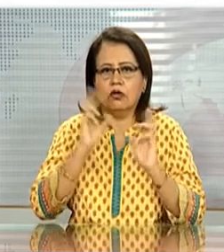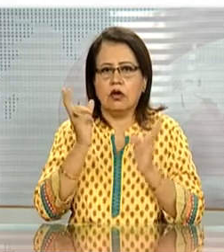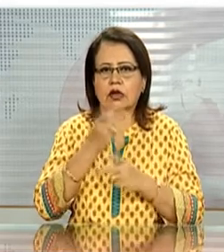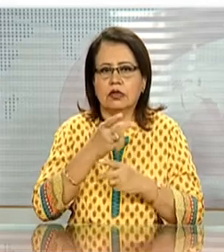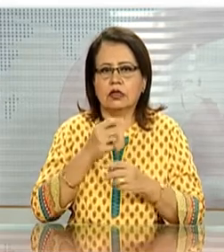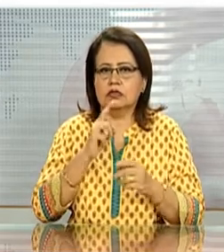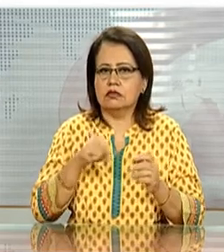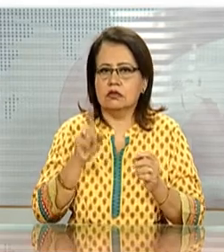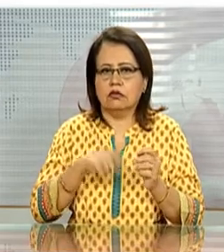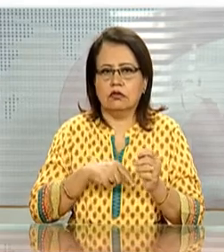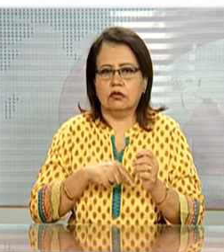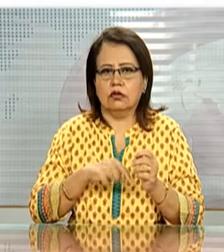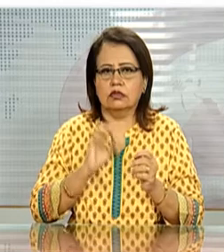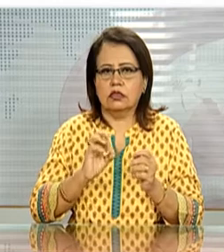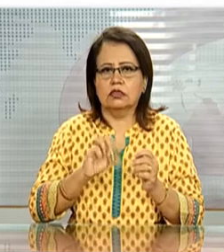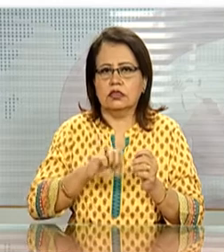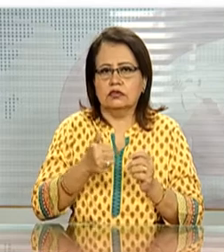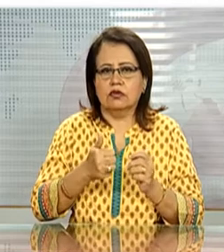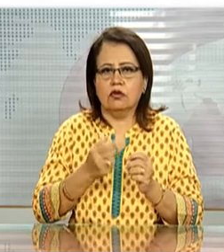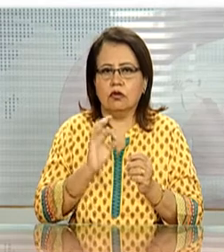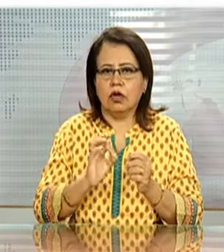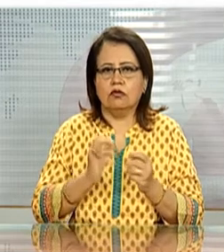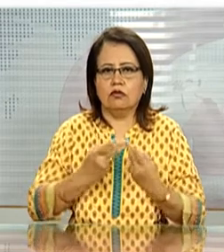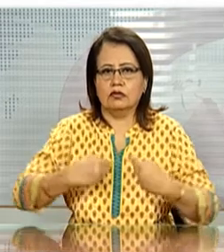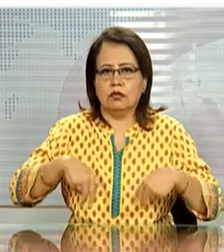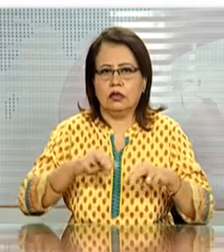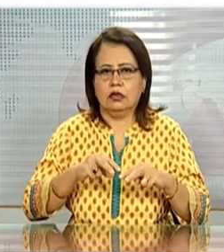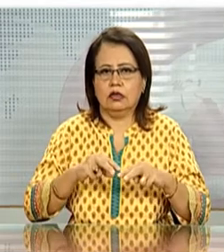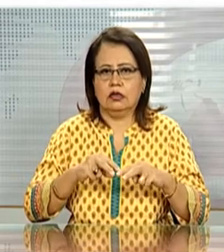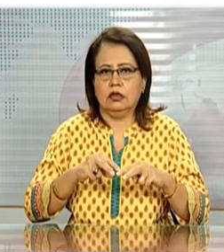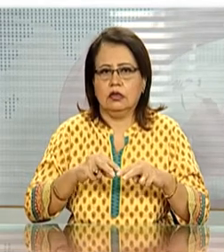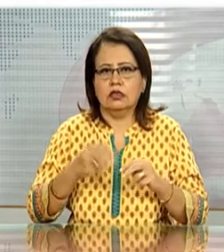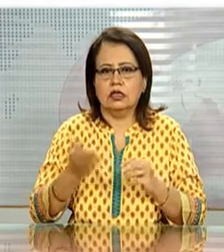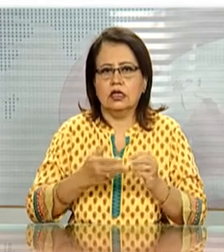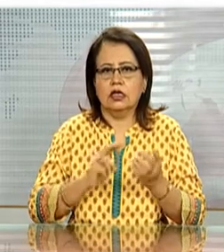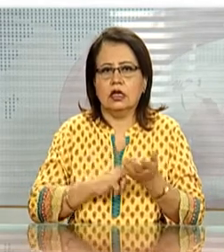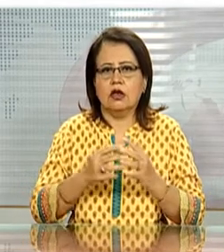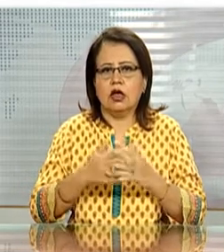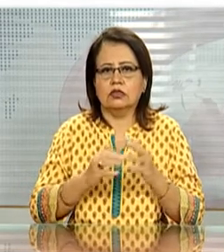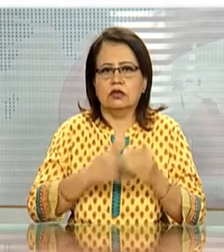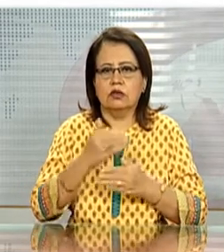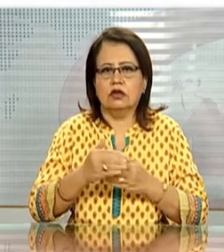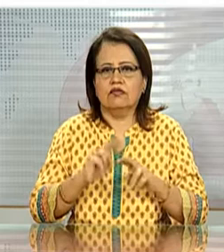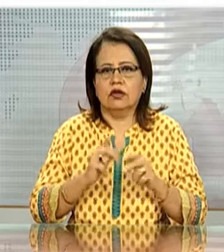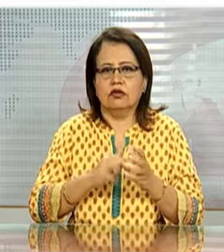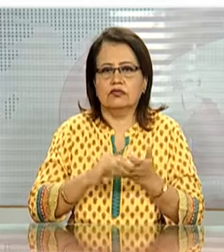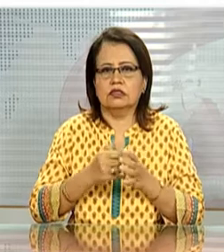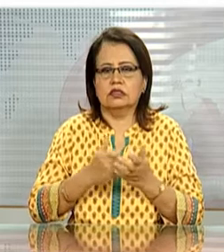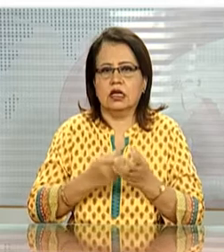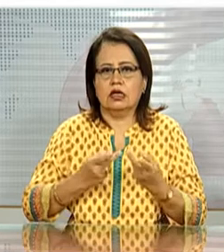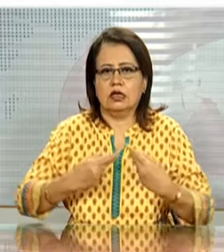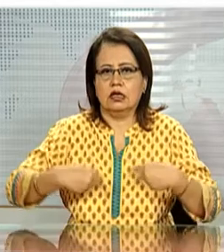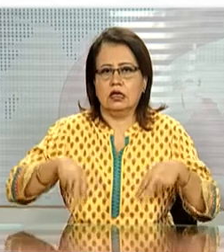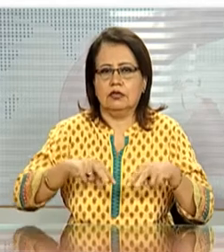environment that is not conducive to the successful holding of the summit uncertainty now hangs over the fate of the